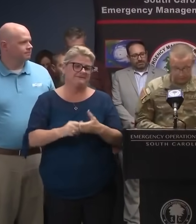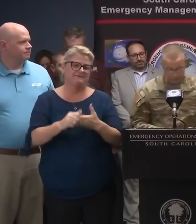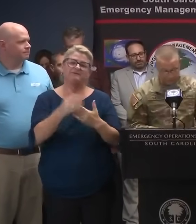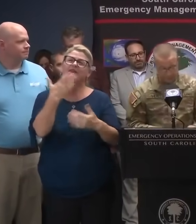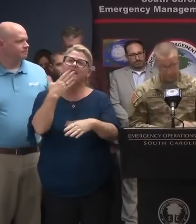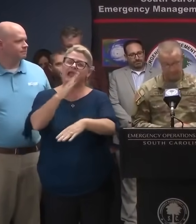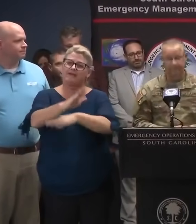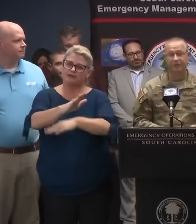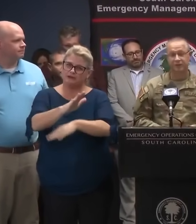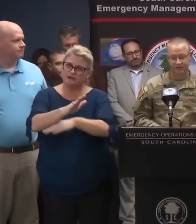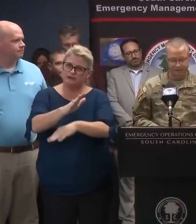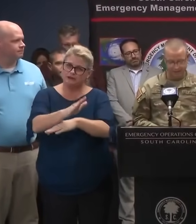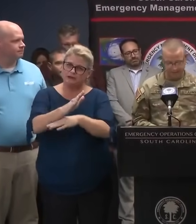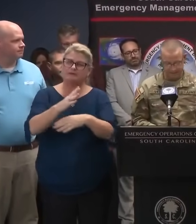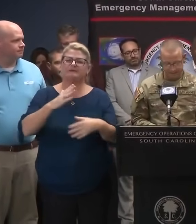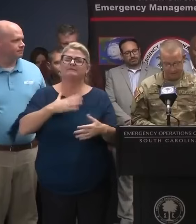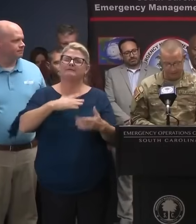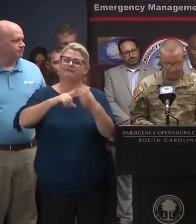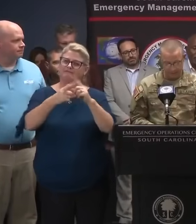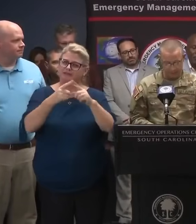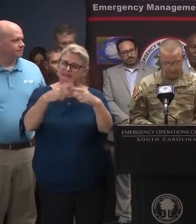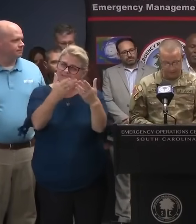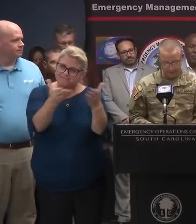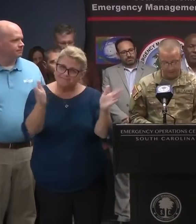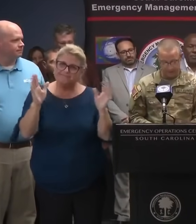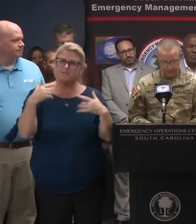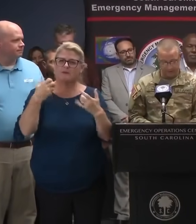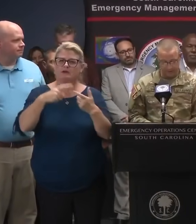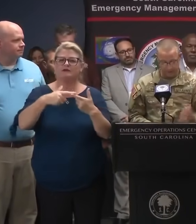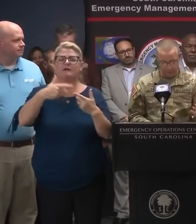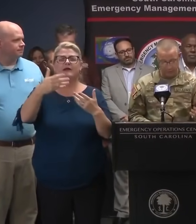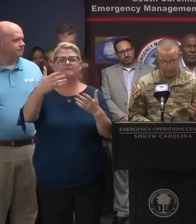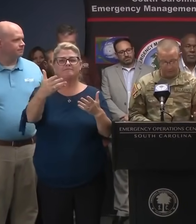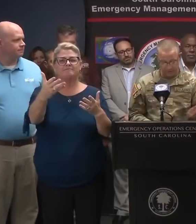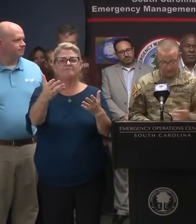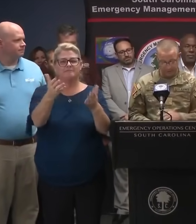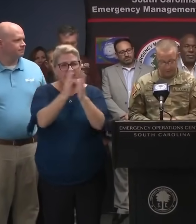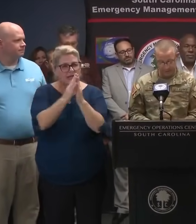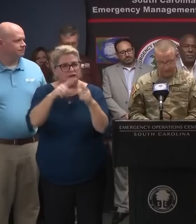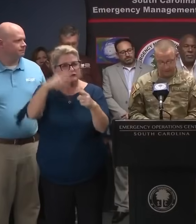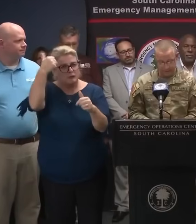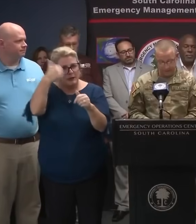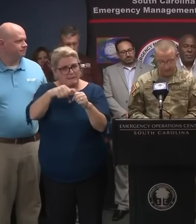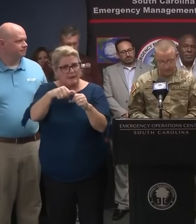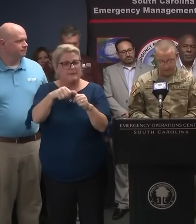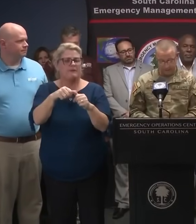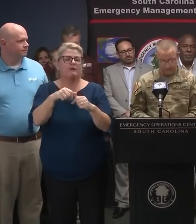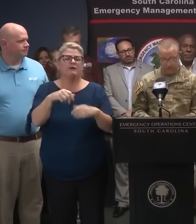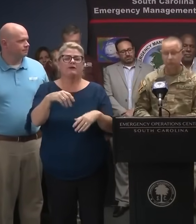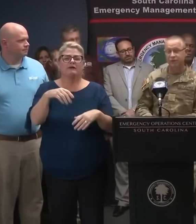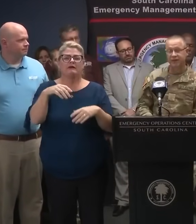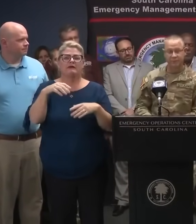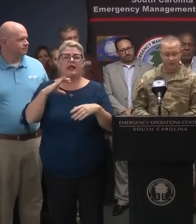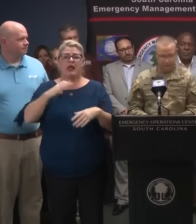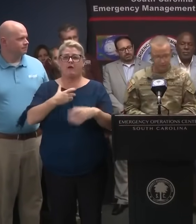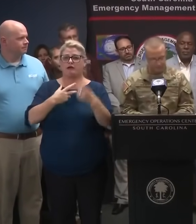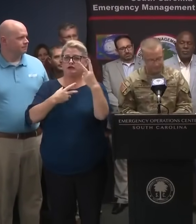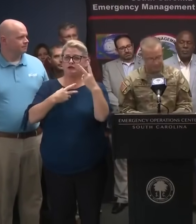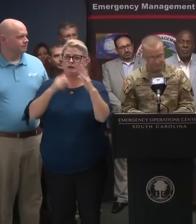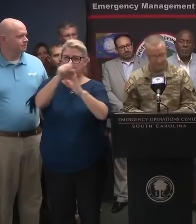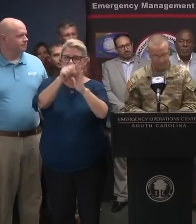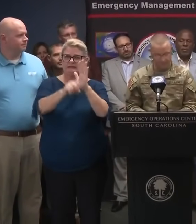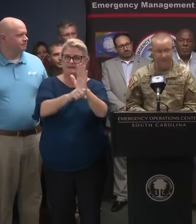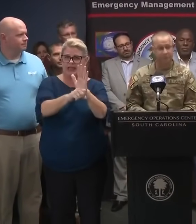Well, good afternoon, my fellow citizens. At this time, I would invite us to remember the second of our two state